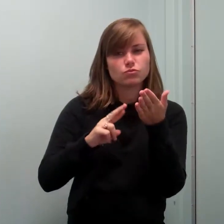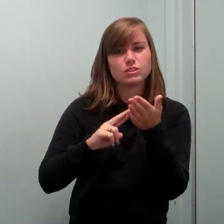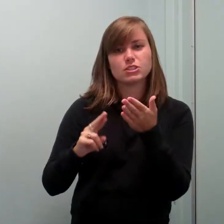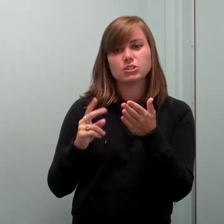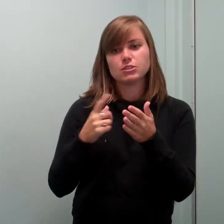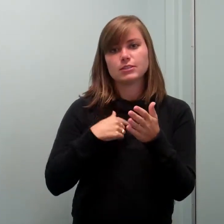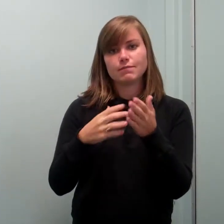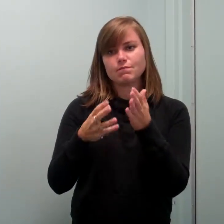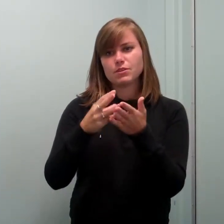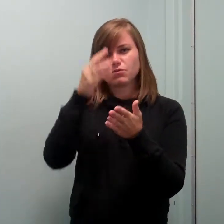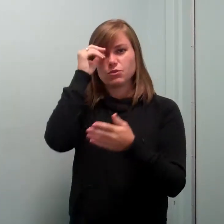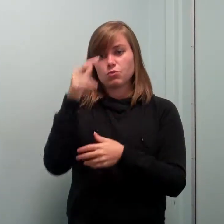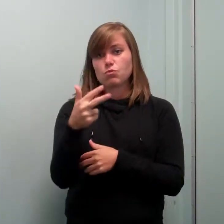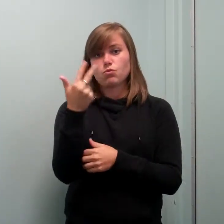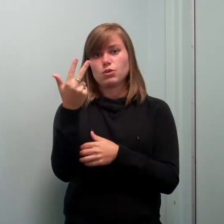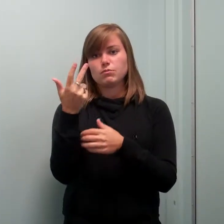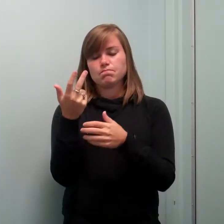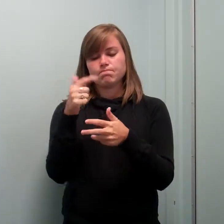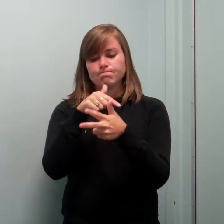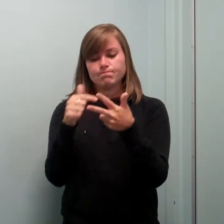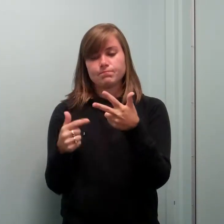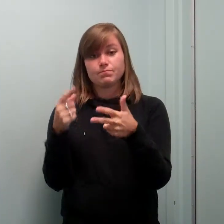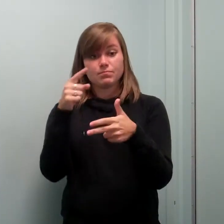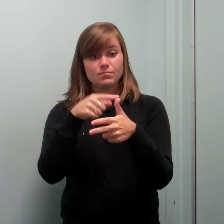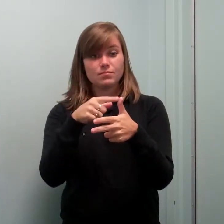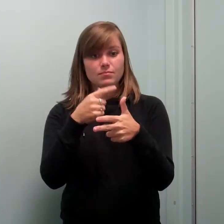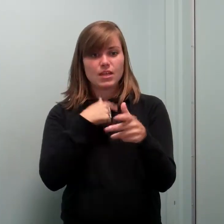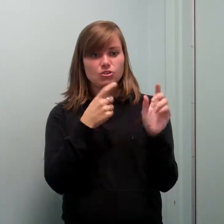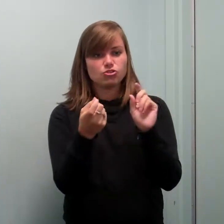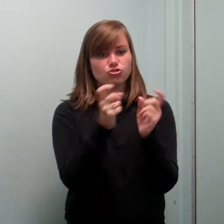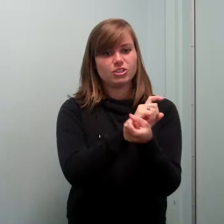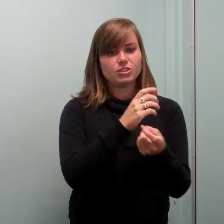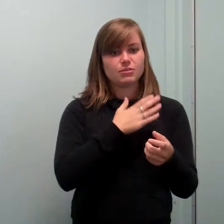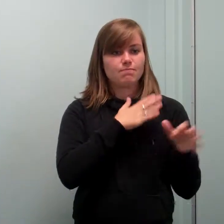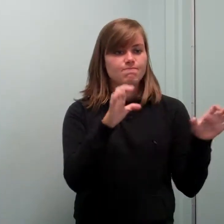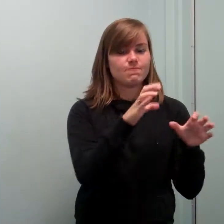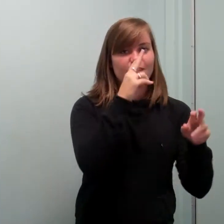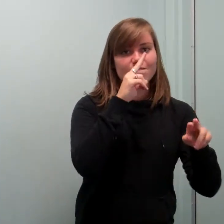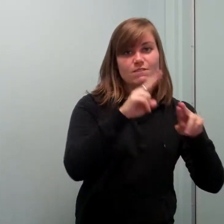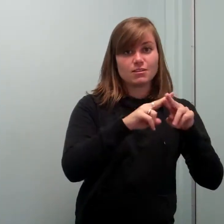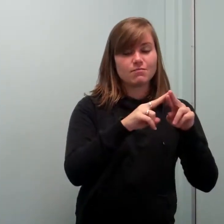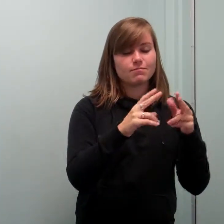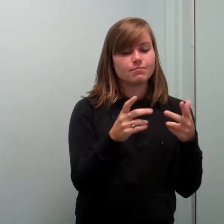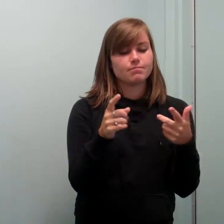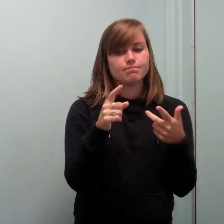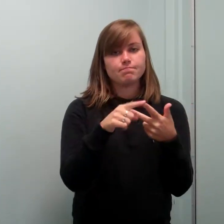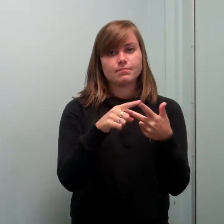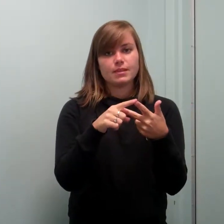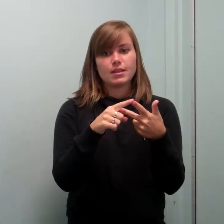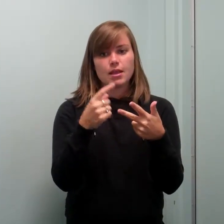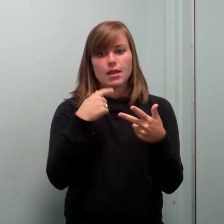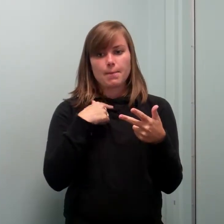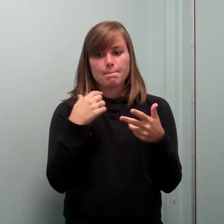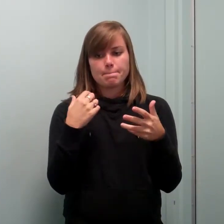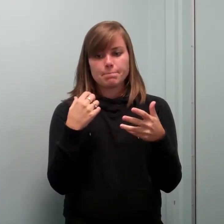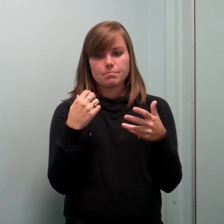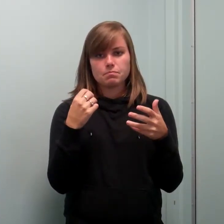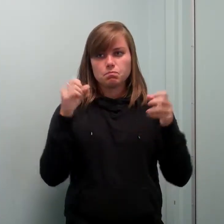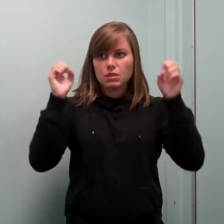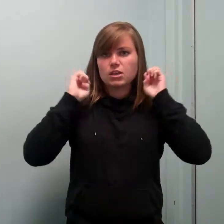preparation. I'm changing what I do for fun. I'm working to build my physical strength. And this